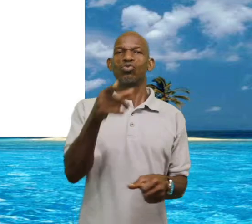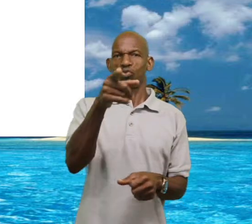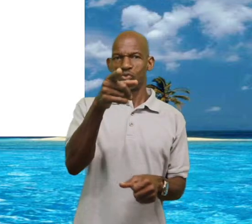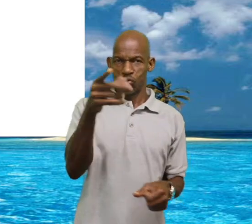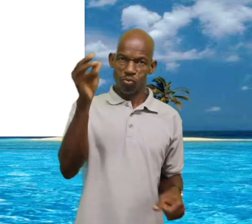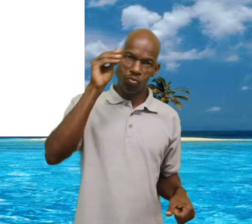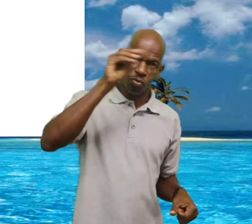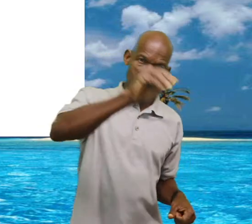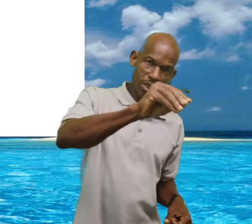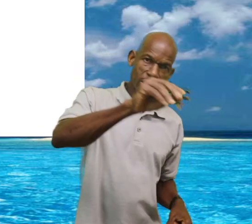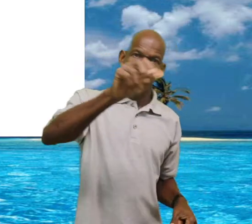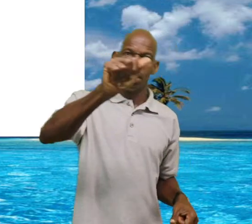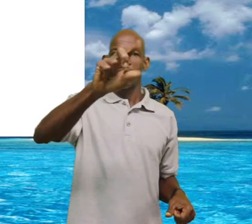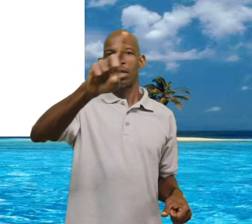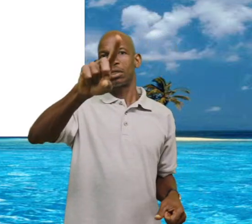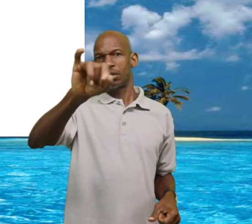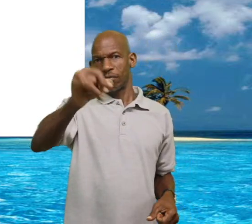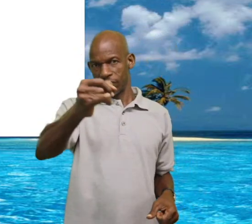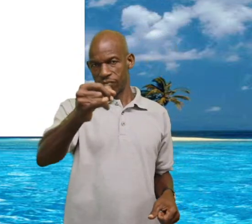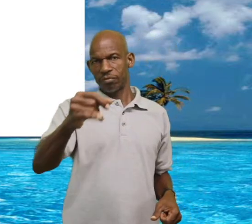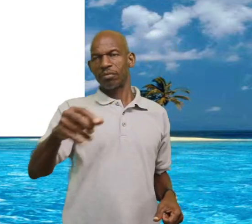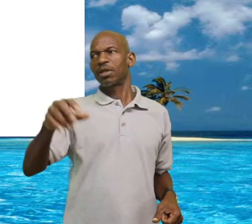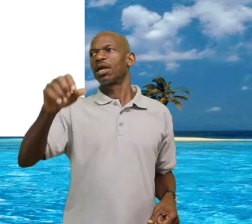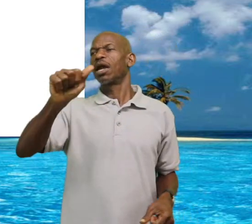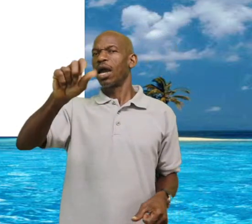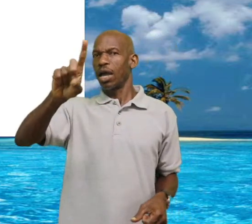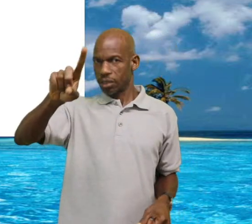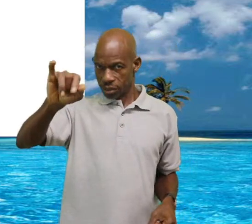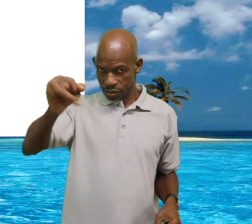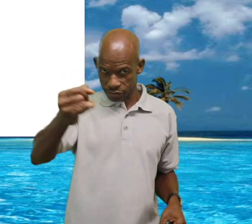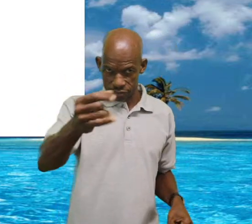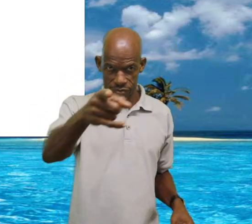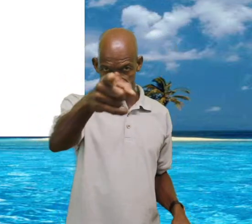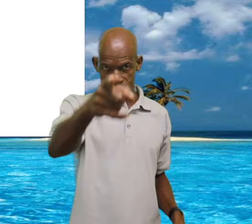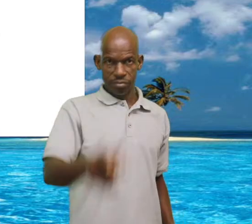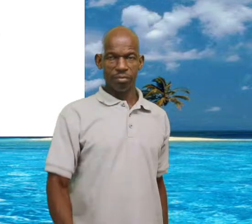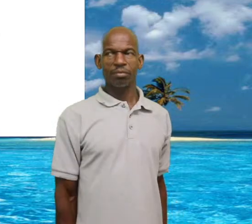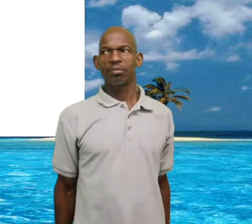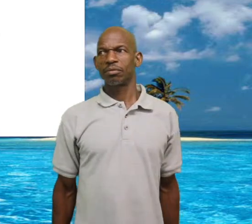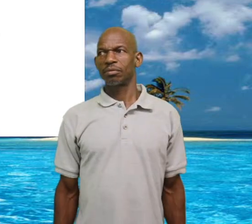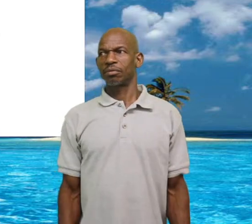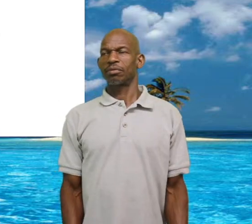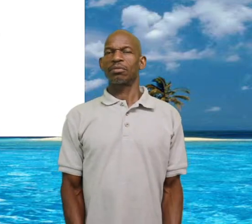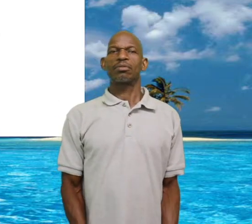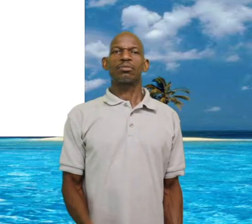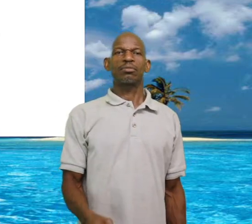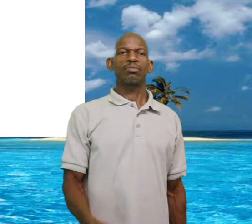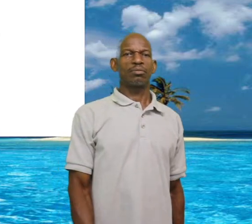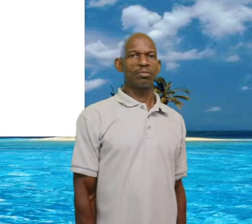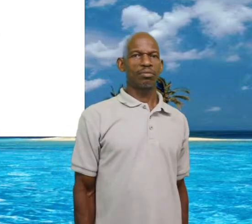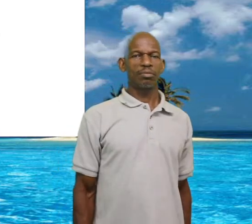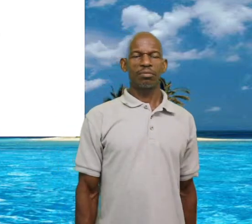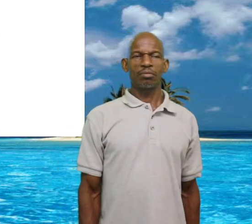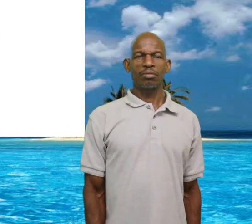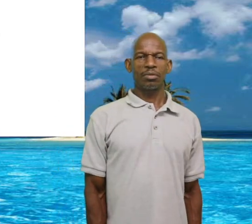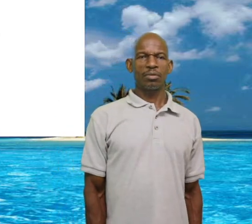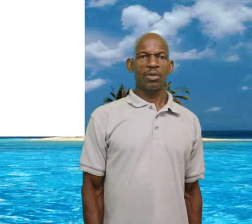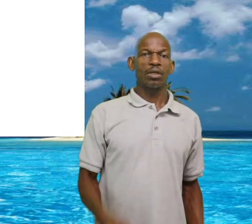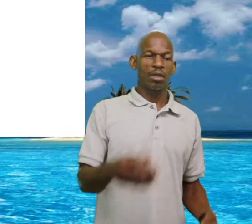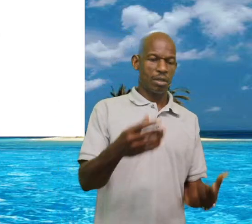here. So I want you to just focus on the adjective. The something man is something. So you're